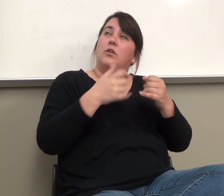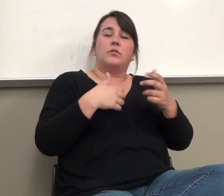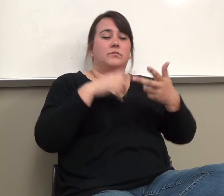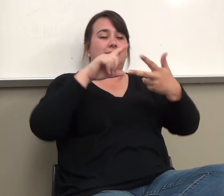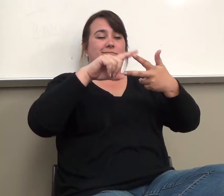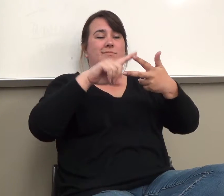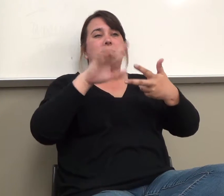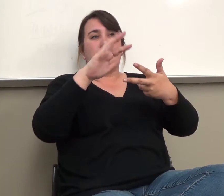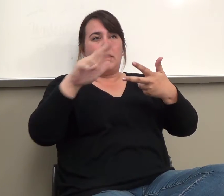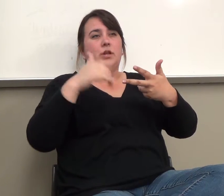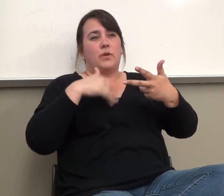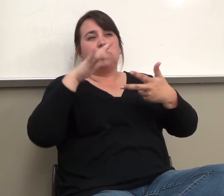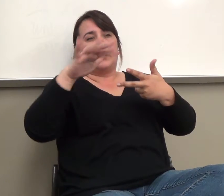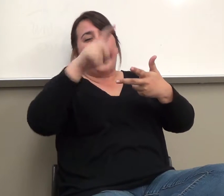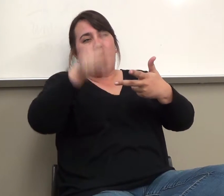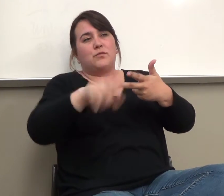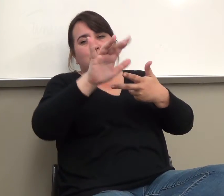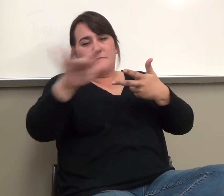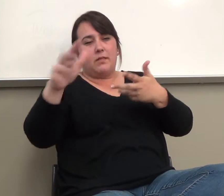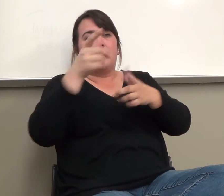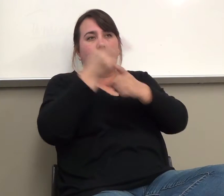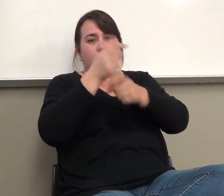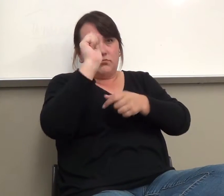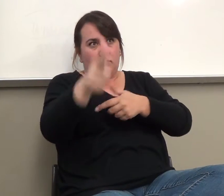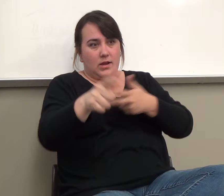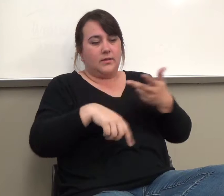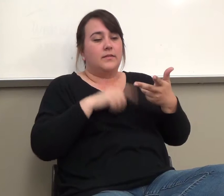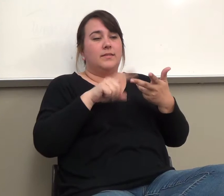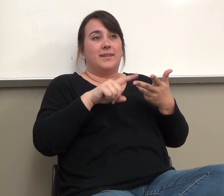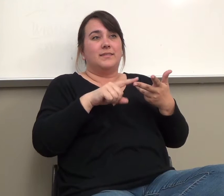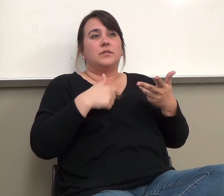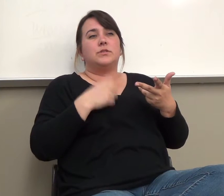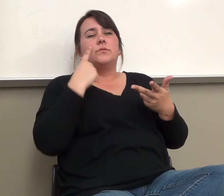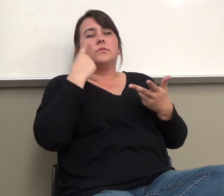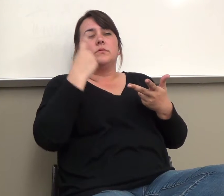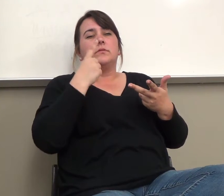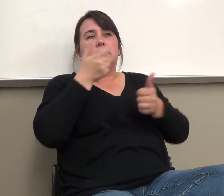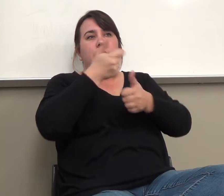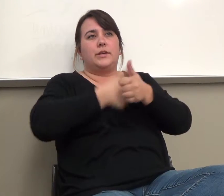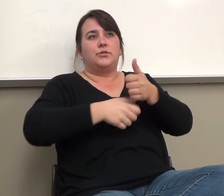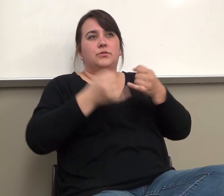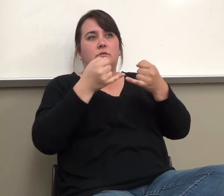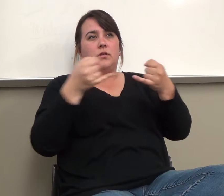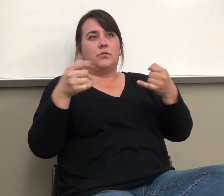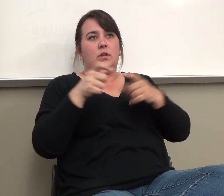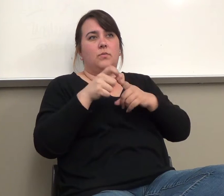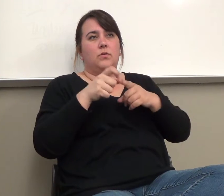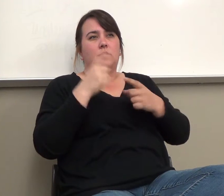this one, I'm asking you to think about all the stuff we talked about, okay?